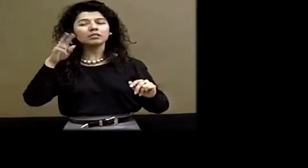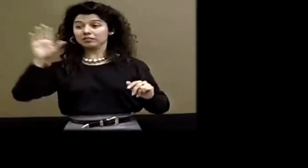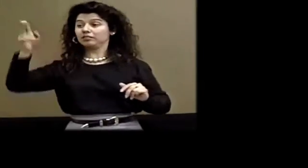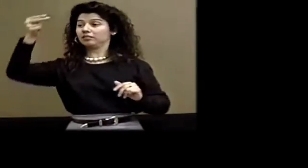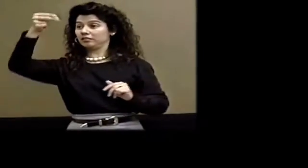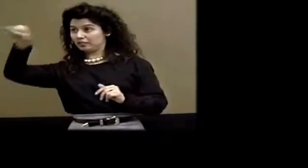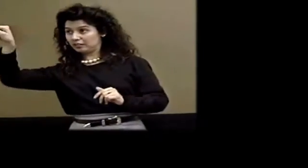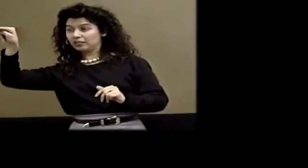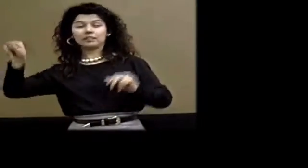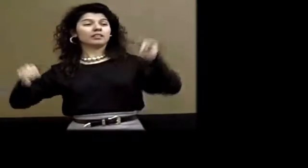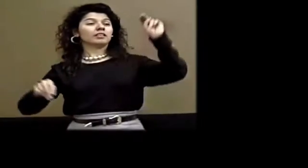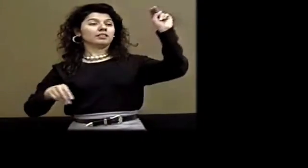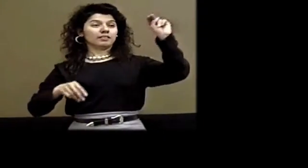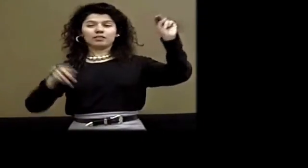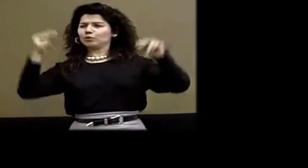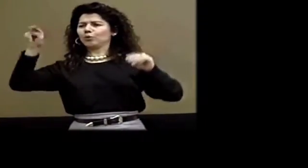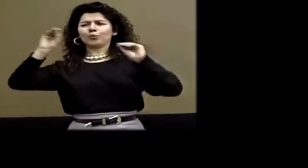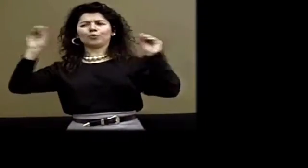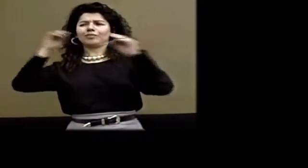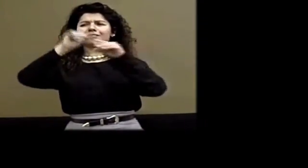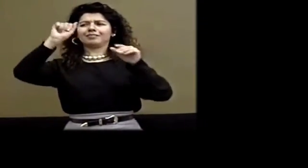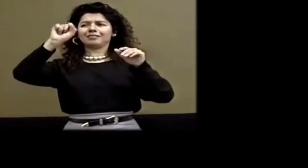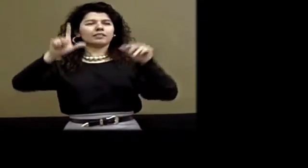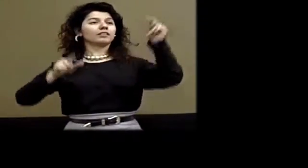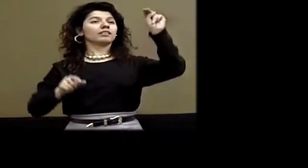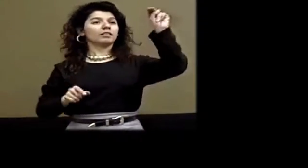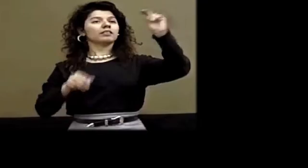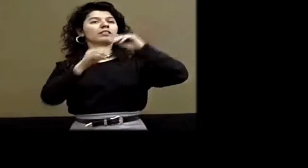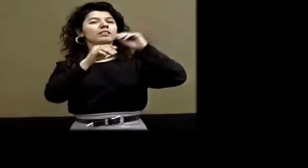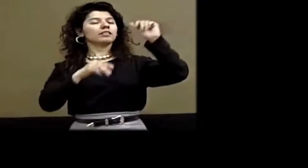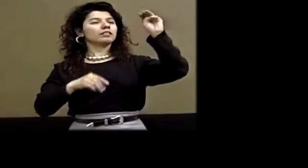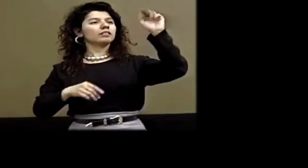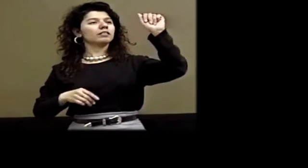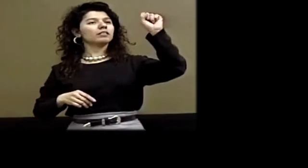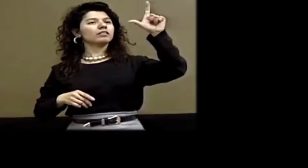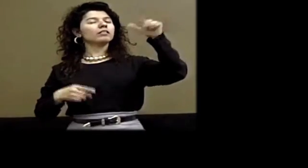and that n's are used in American Sign Language.